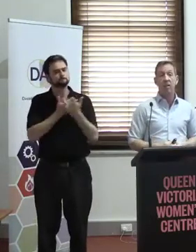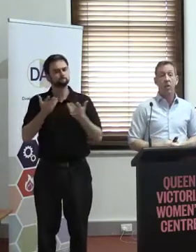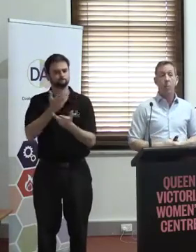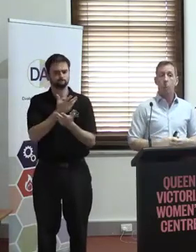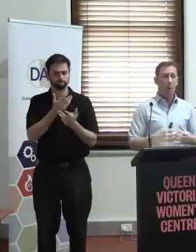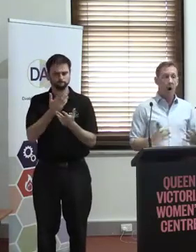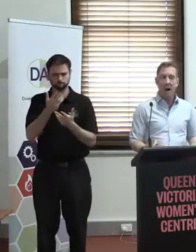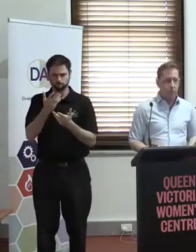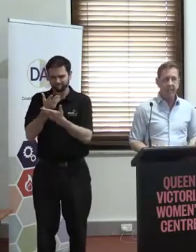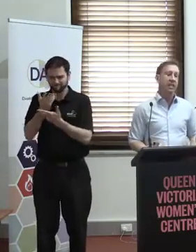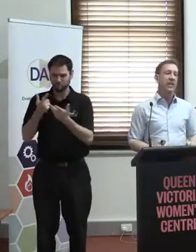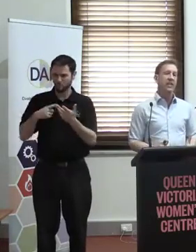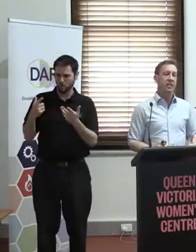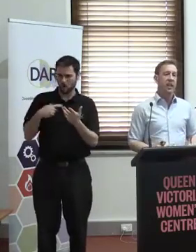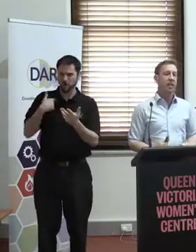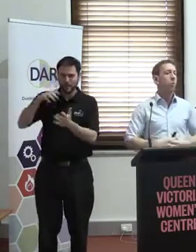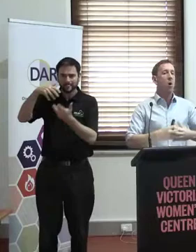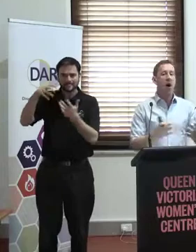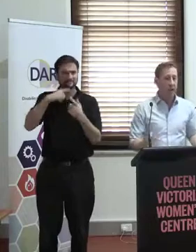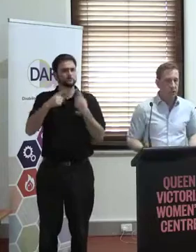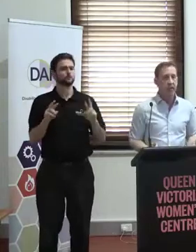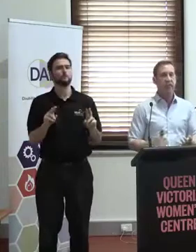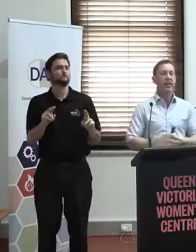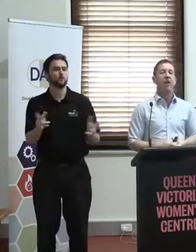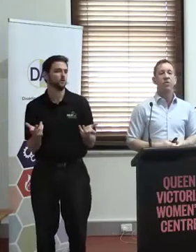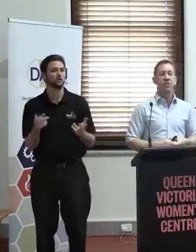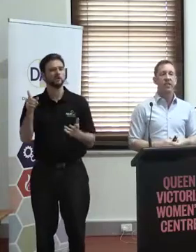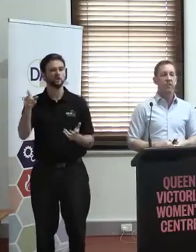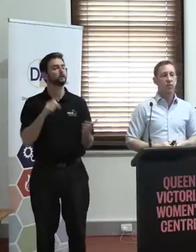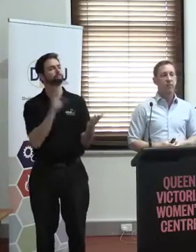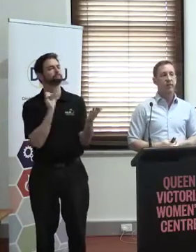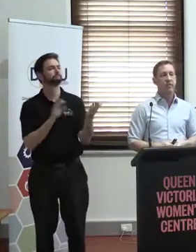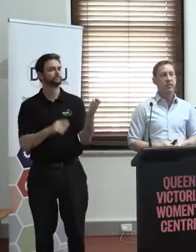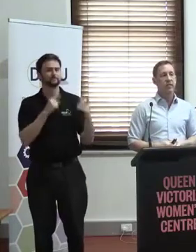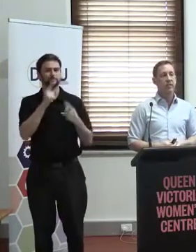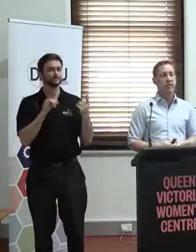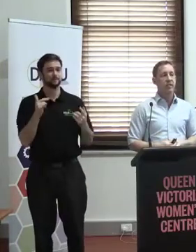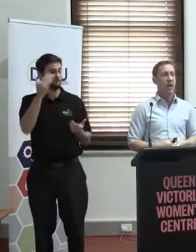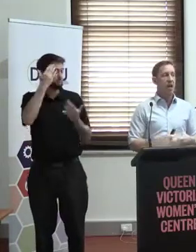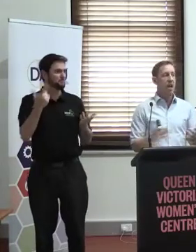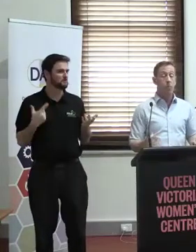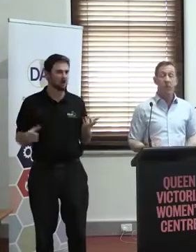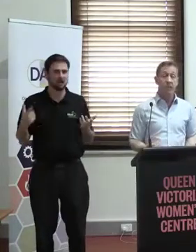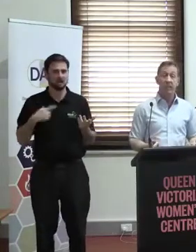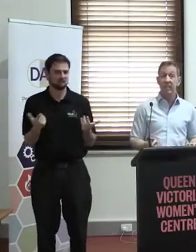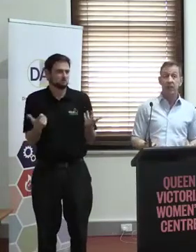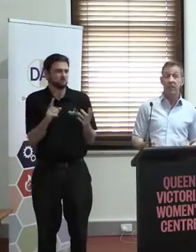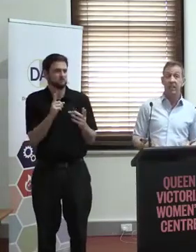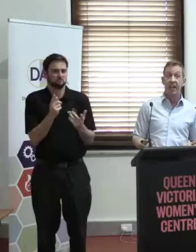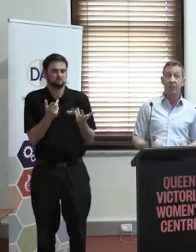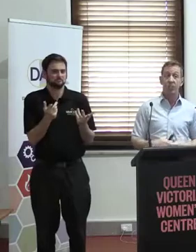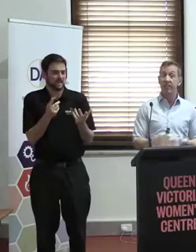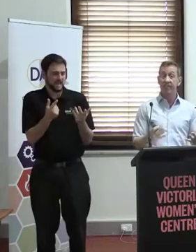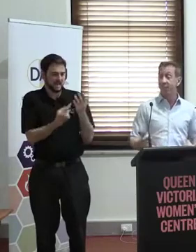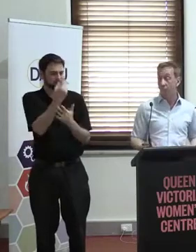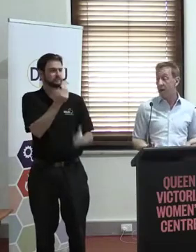understanding why we are collecting data, why you are filling out all of these forms every 3 months, and what is being done with